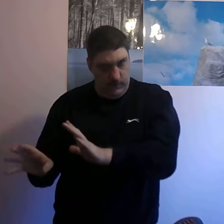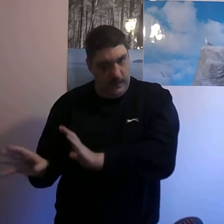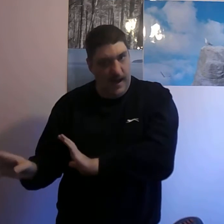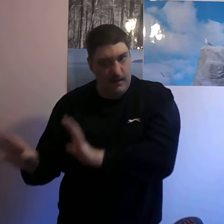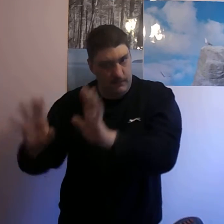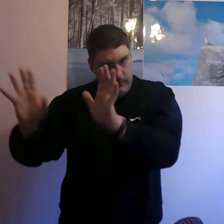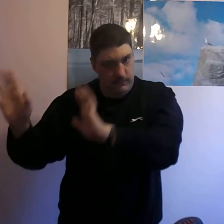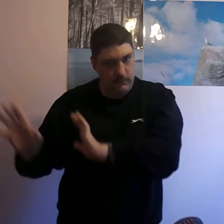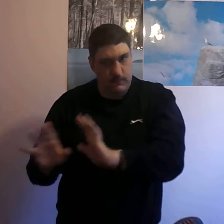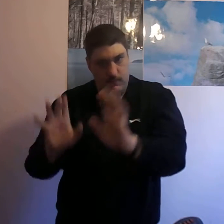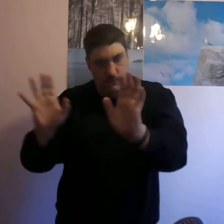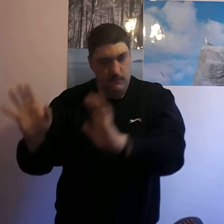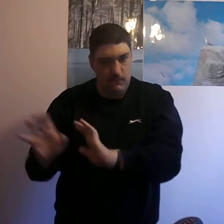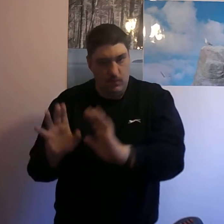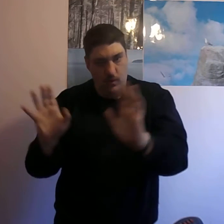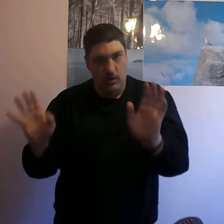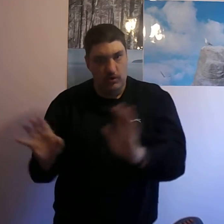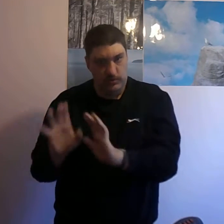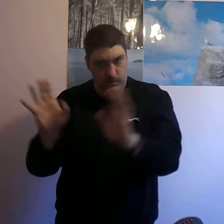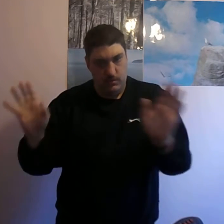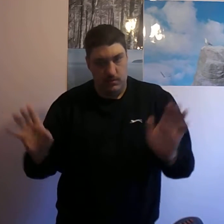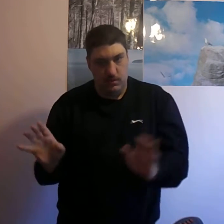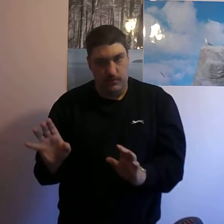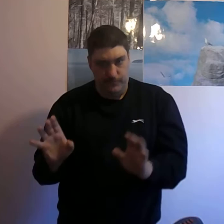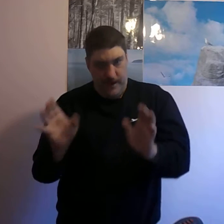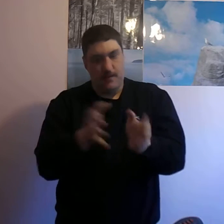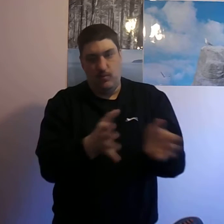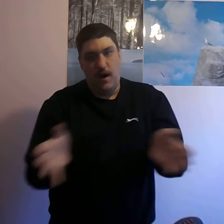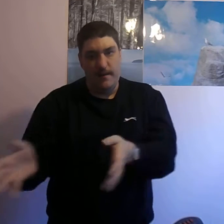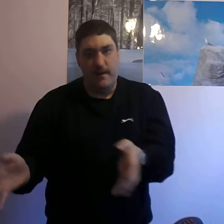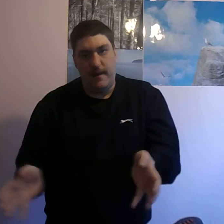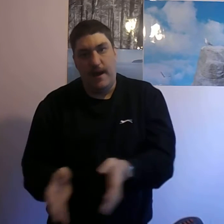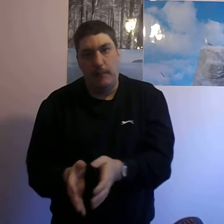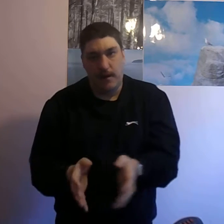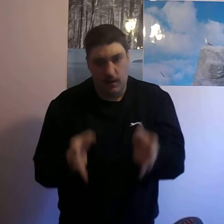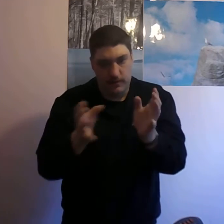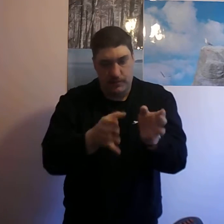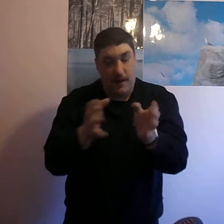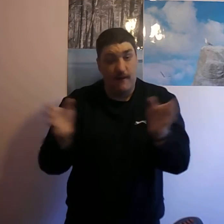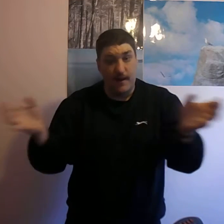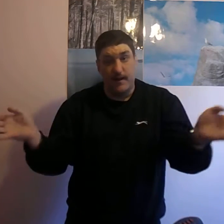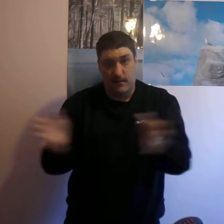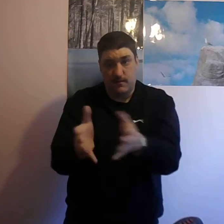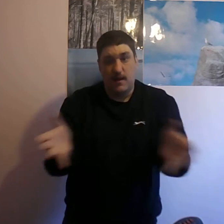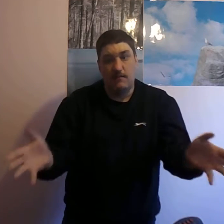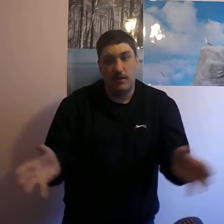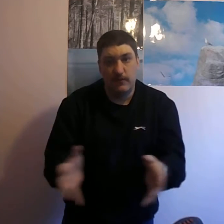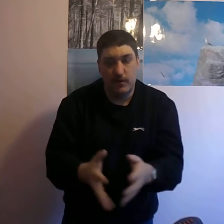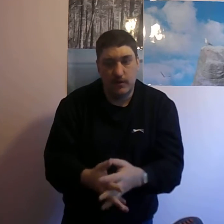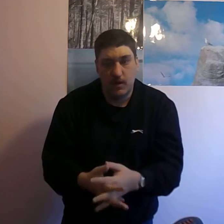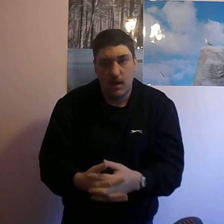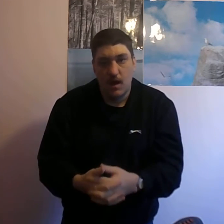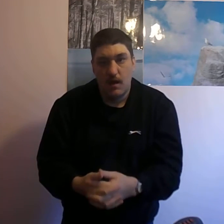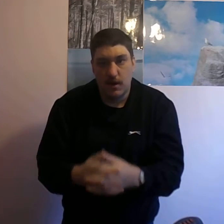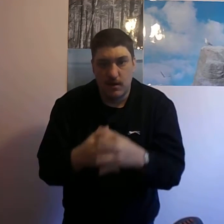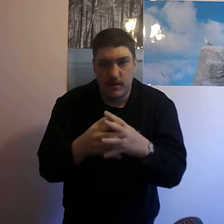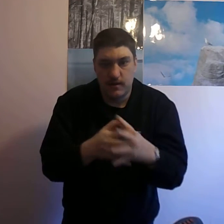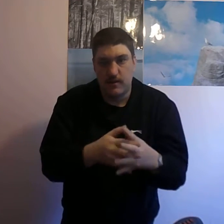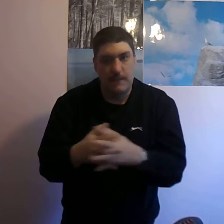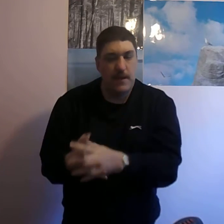that world, that's why they're there, because apparently it's the same universe, because it's the same people who